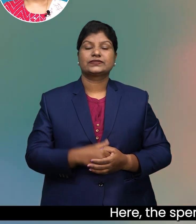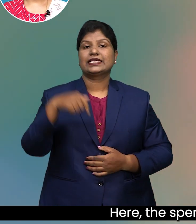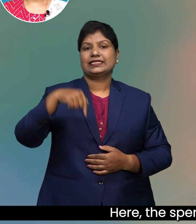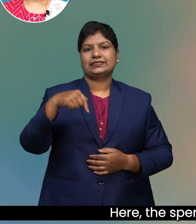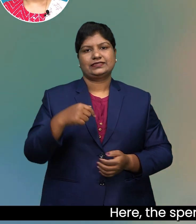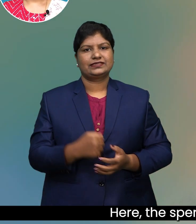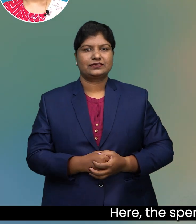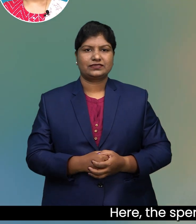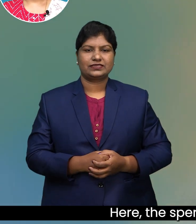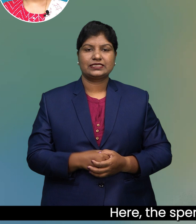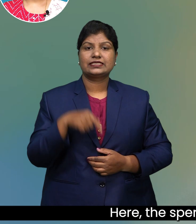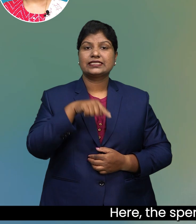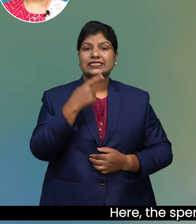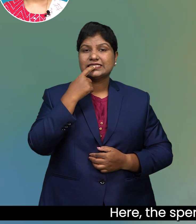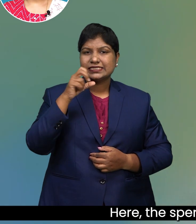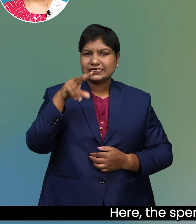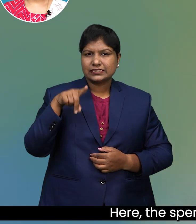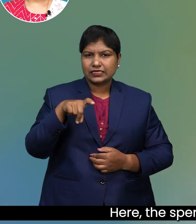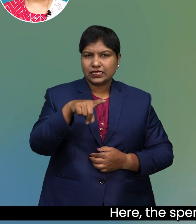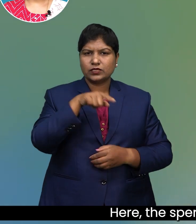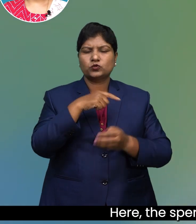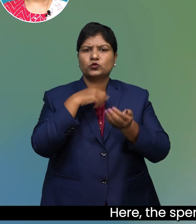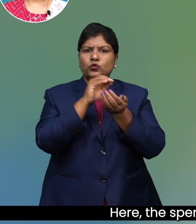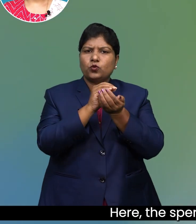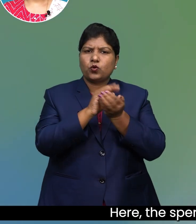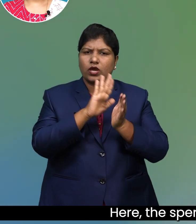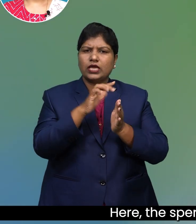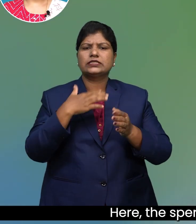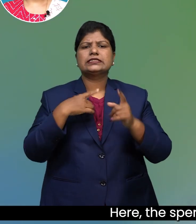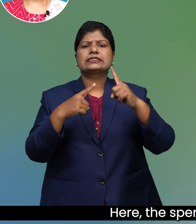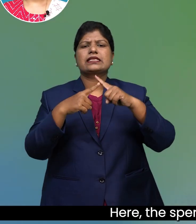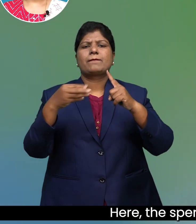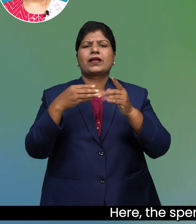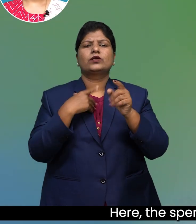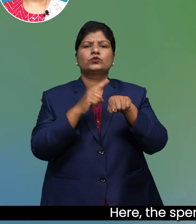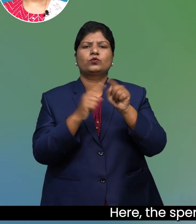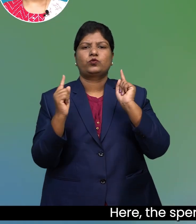Here, the sperms are stored temporarily